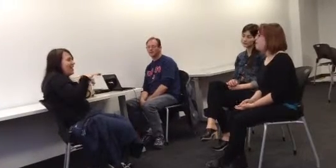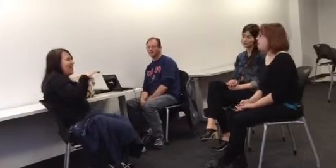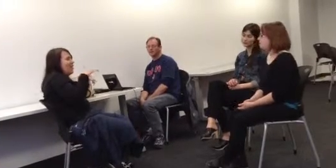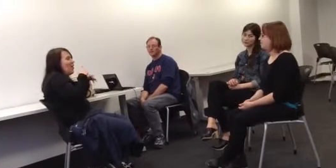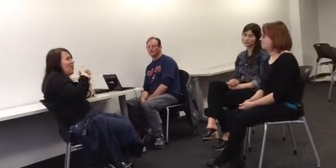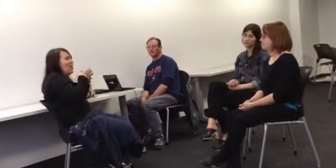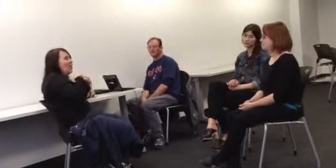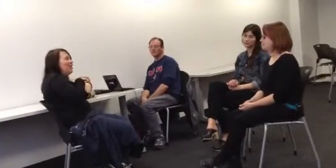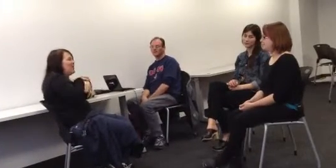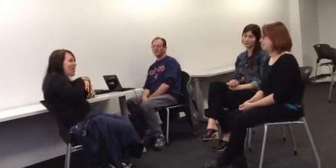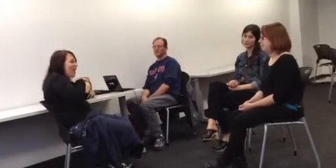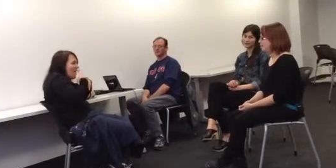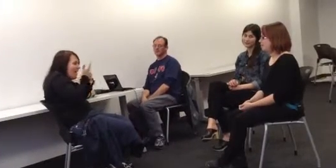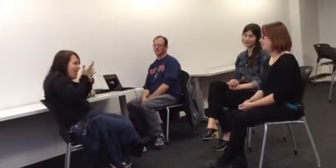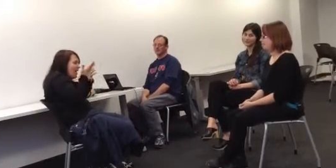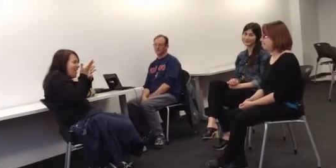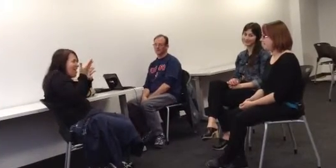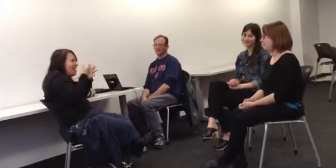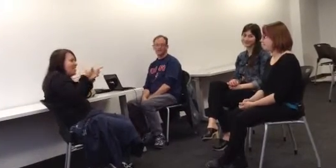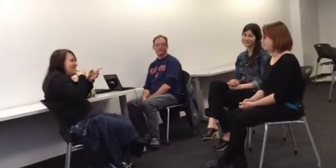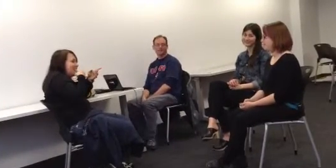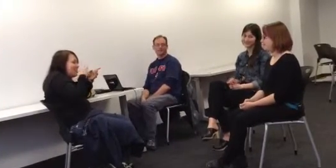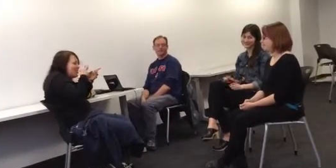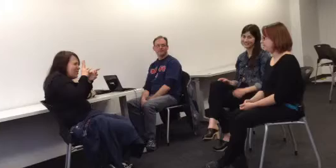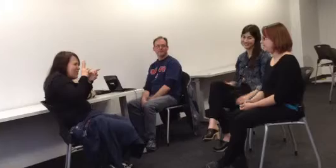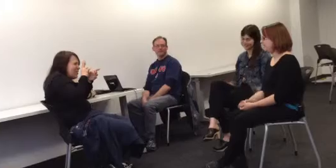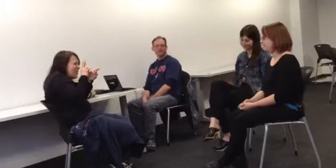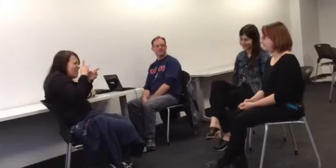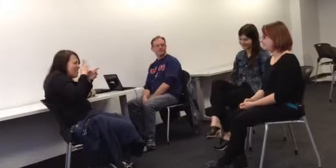Oh, we can talk about Chicago. What do you like about urban culture?